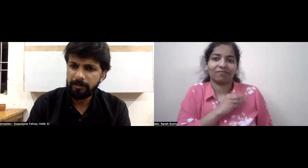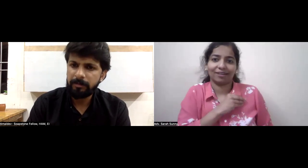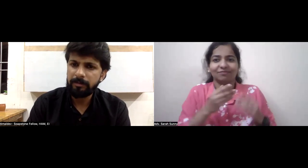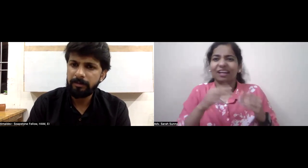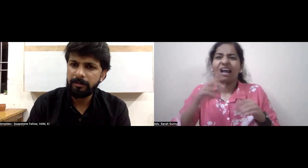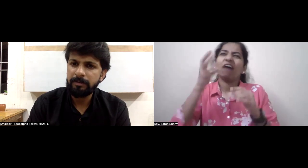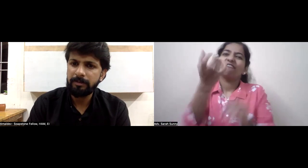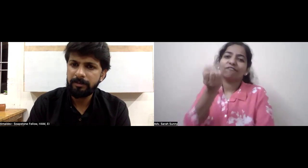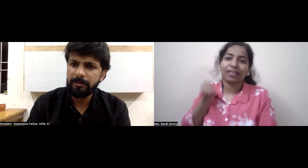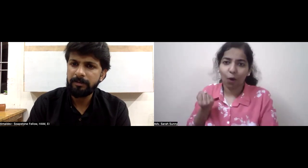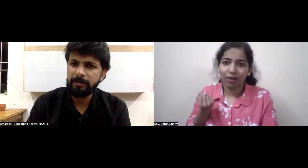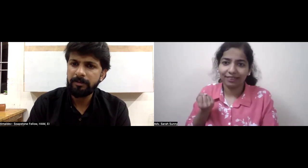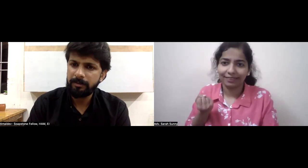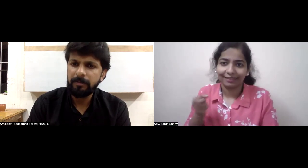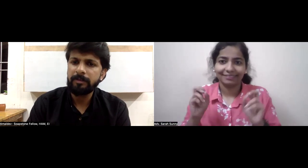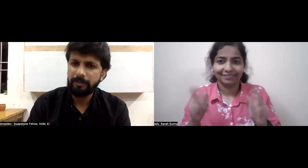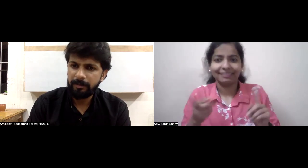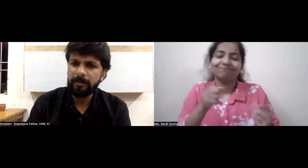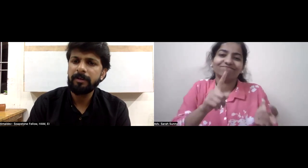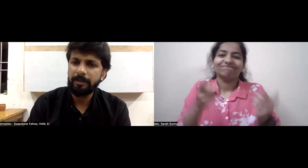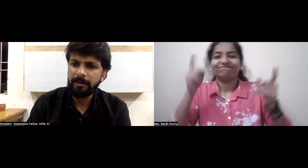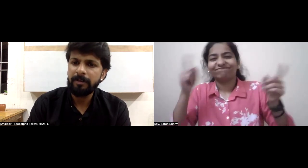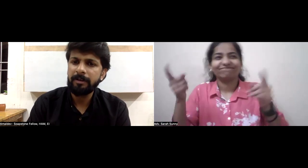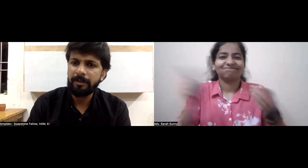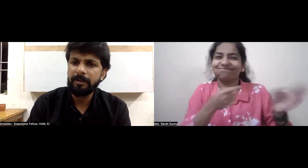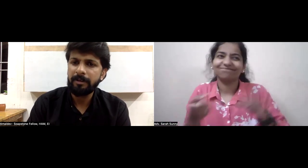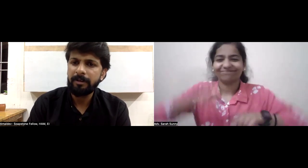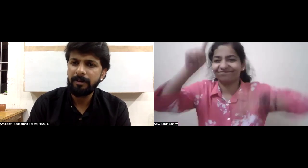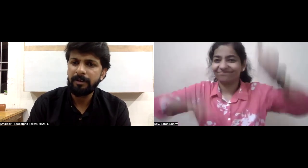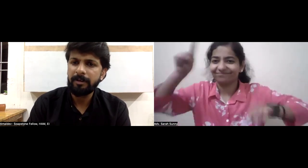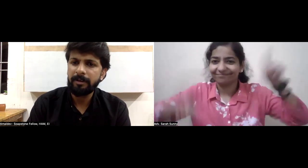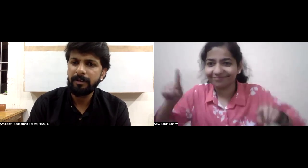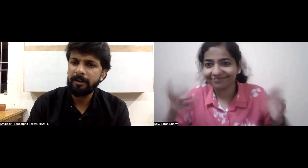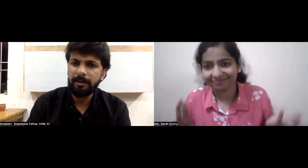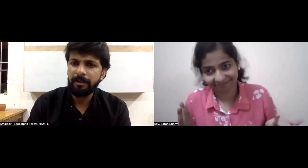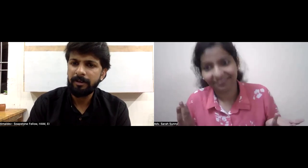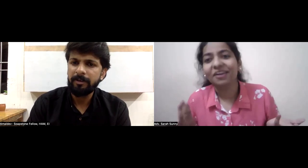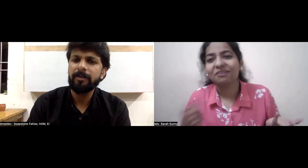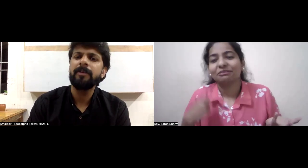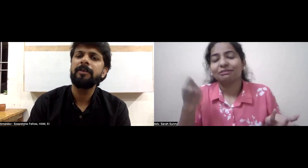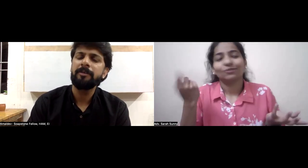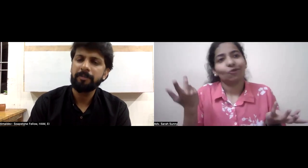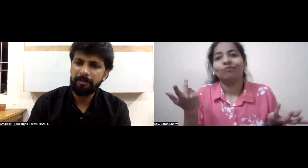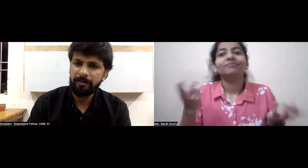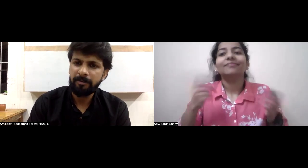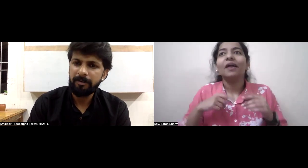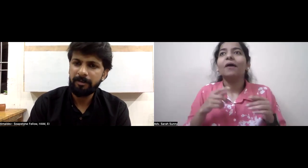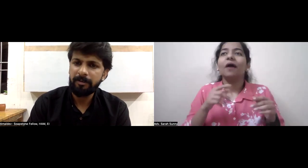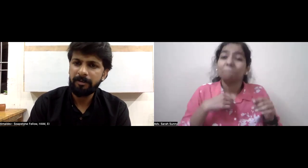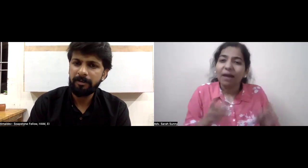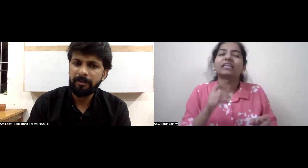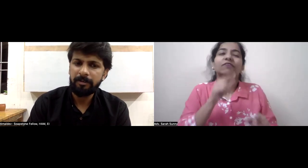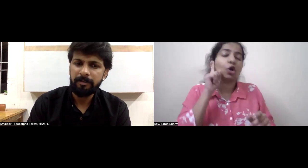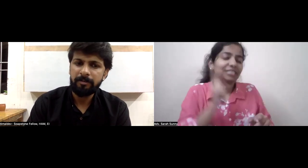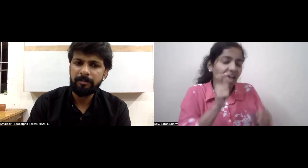some hesitations on some kind of apprehensions, and they withdraw. So, it varies from person